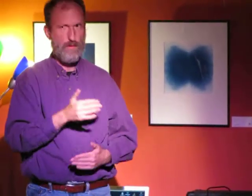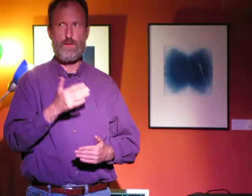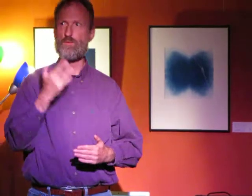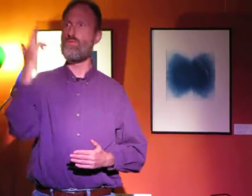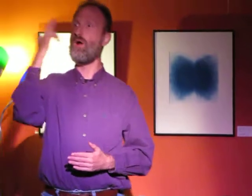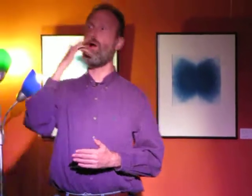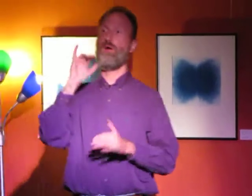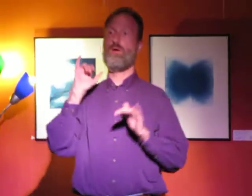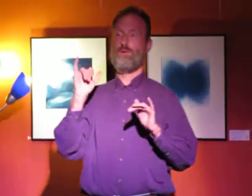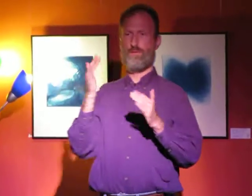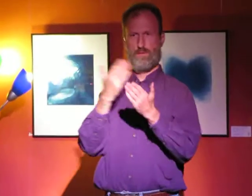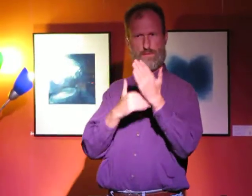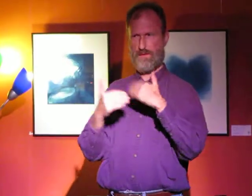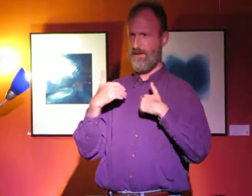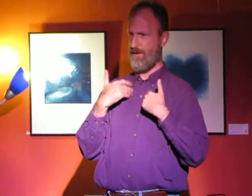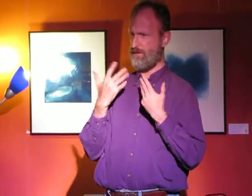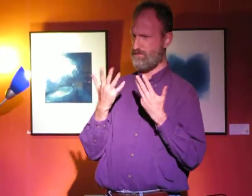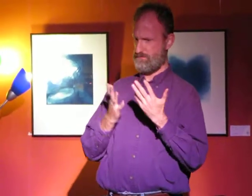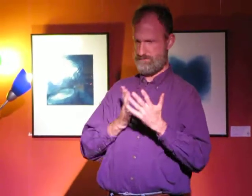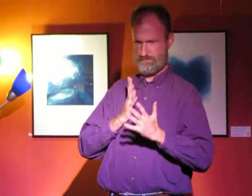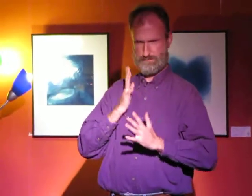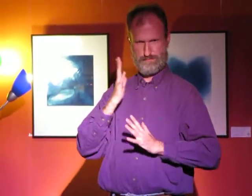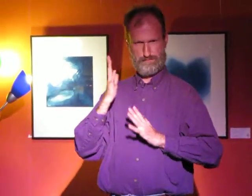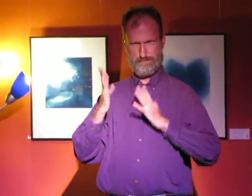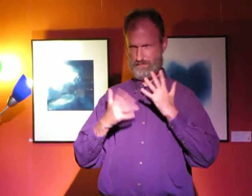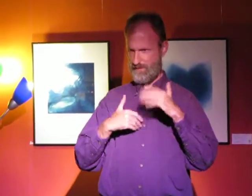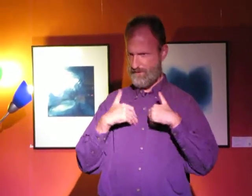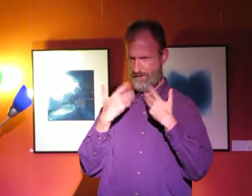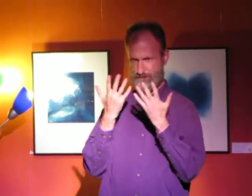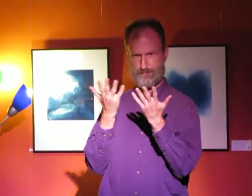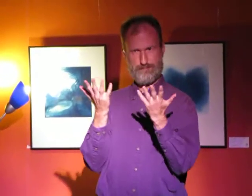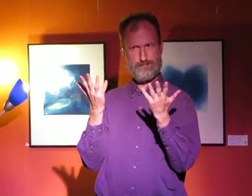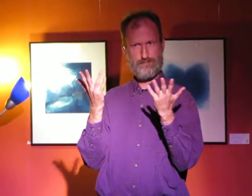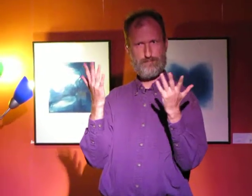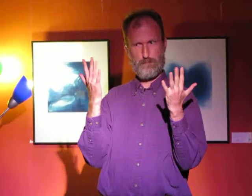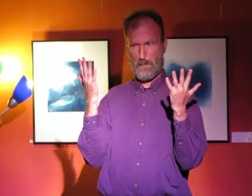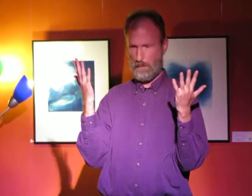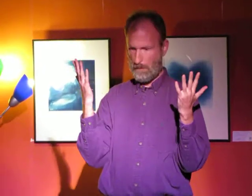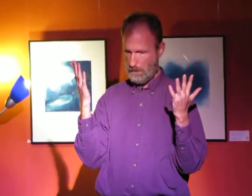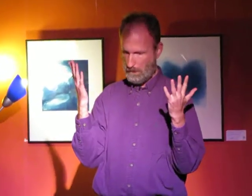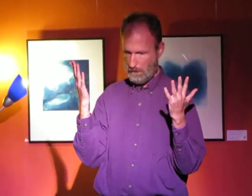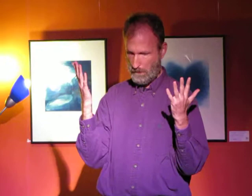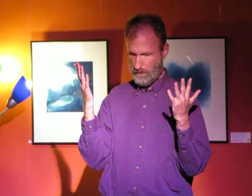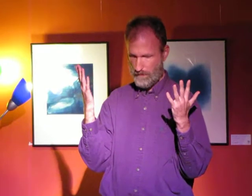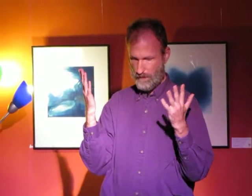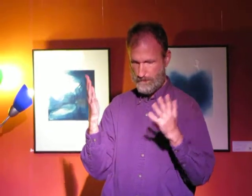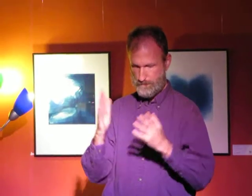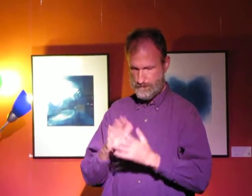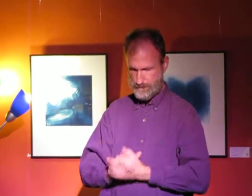Follow his hand, and again, until he signs, you're welcome. Realize how much elegance hands can possess.